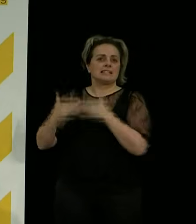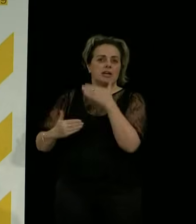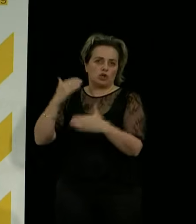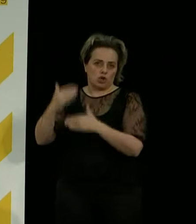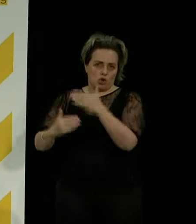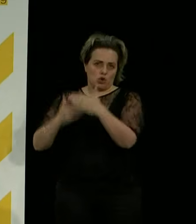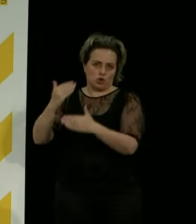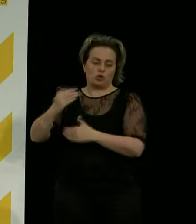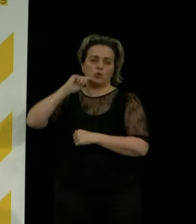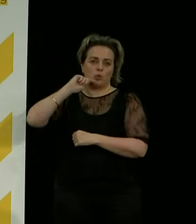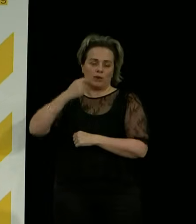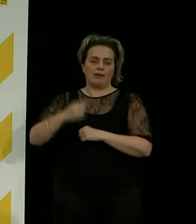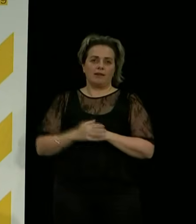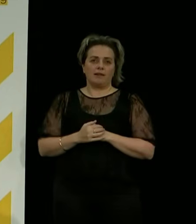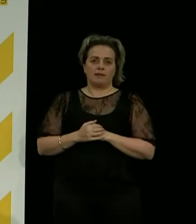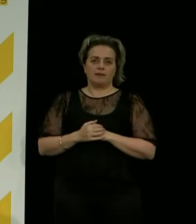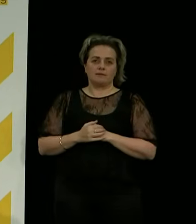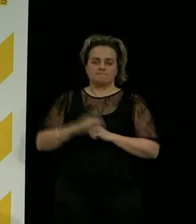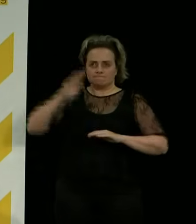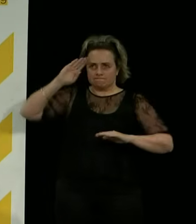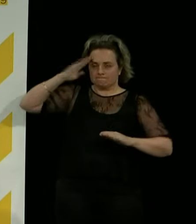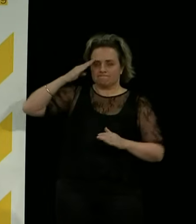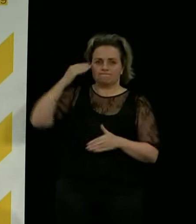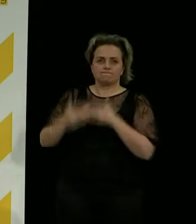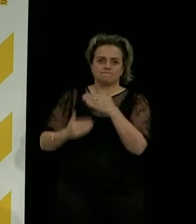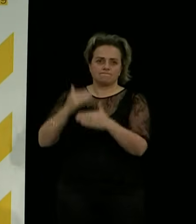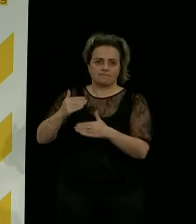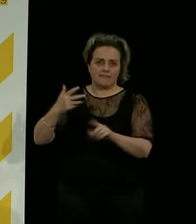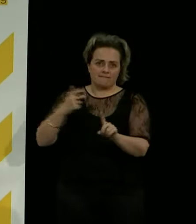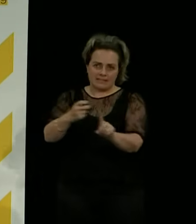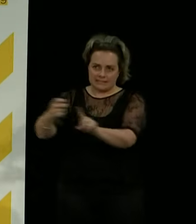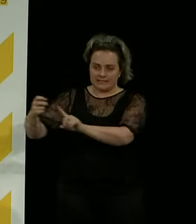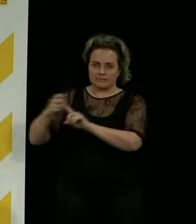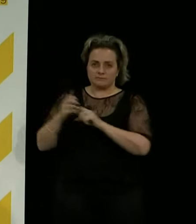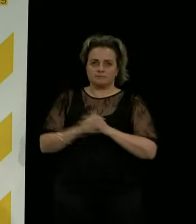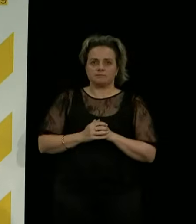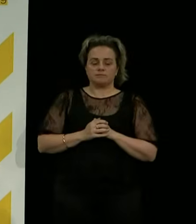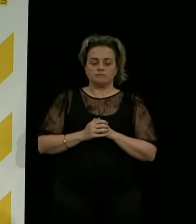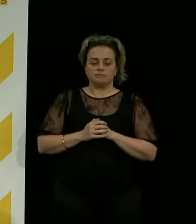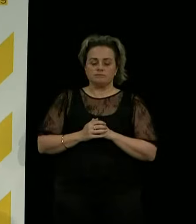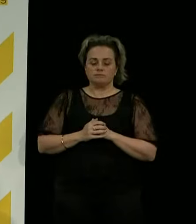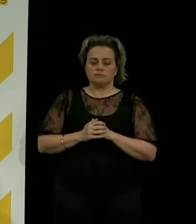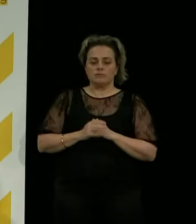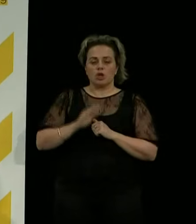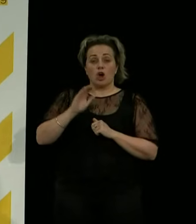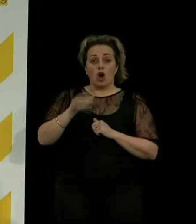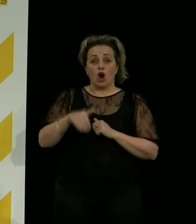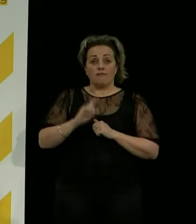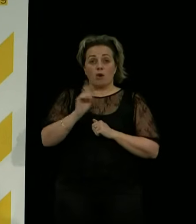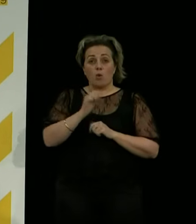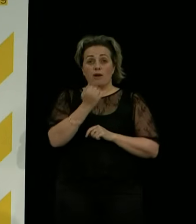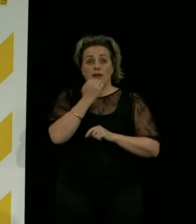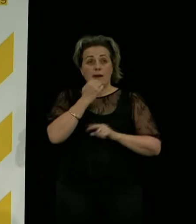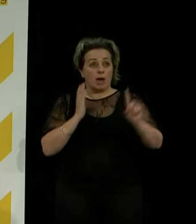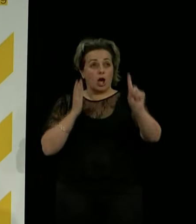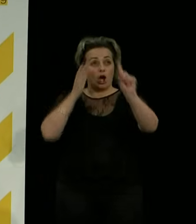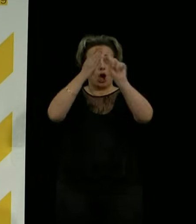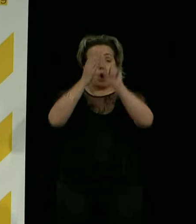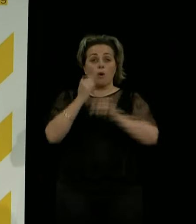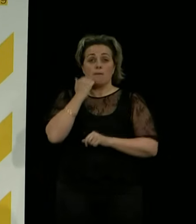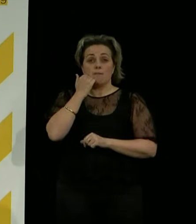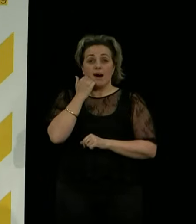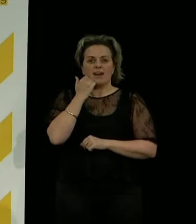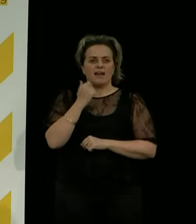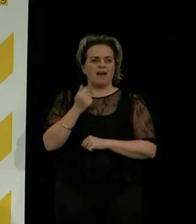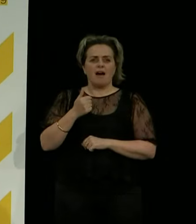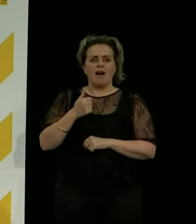on with that in earnest. When it comes to how high, particularly for Māori populations, I don't